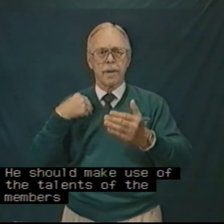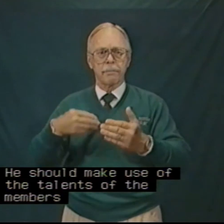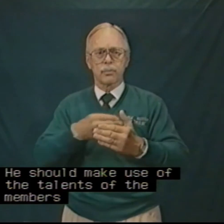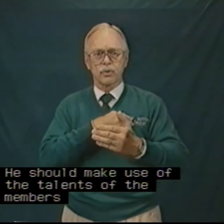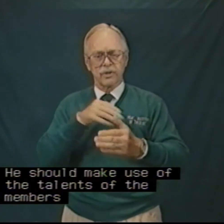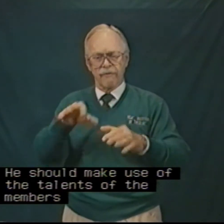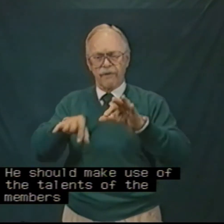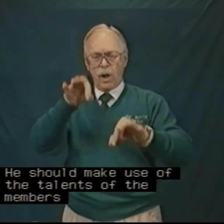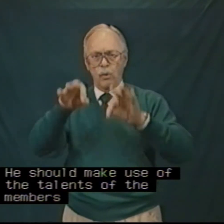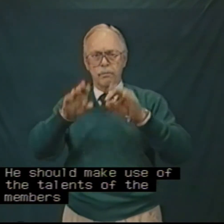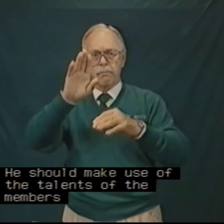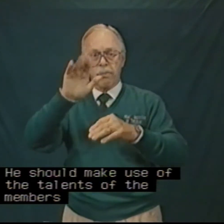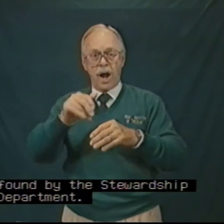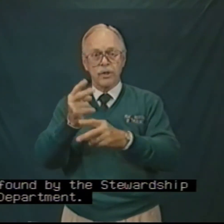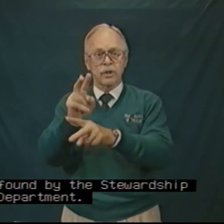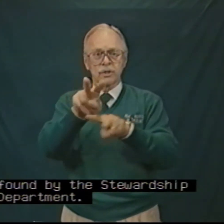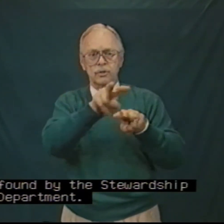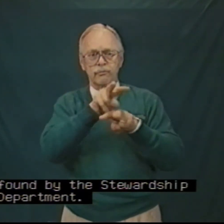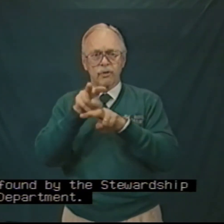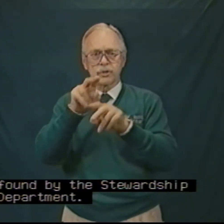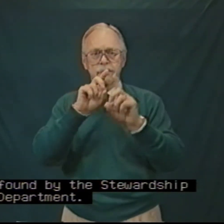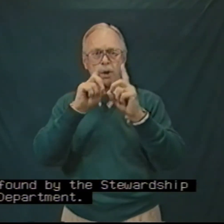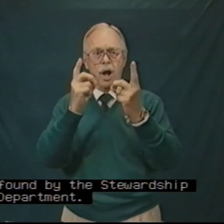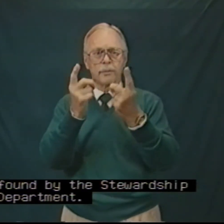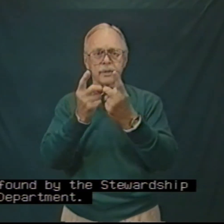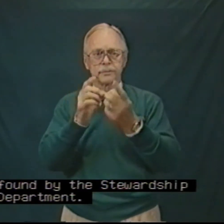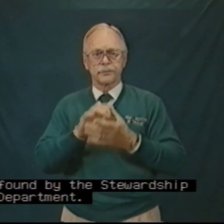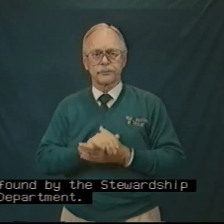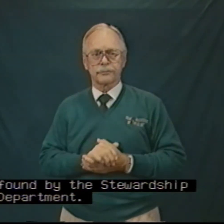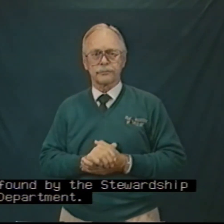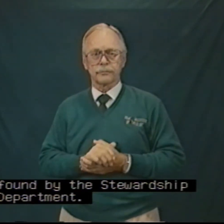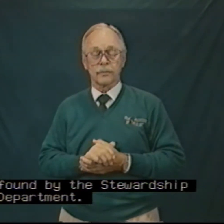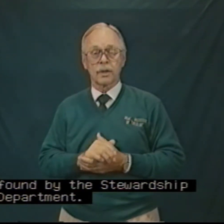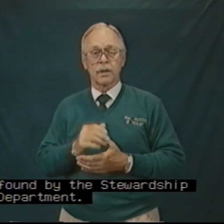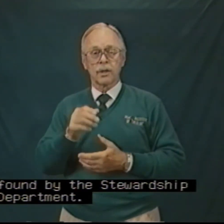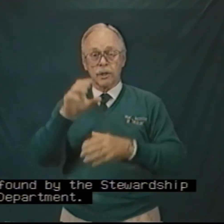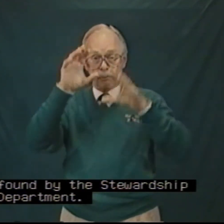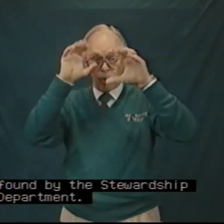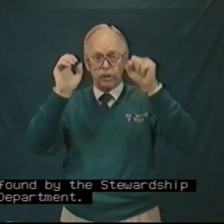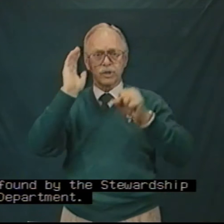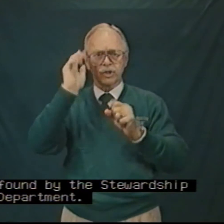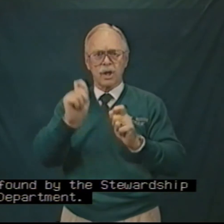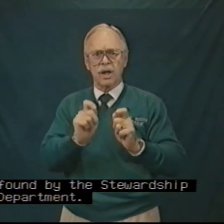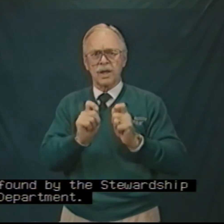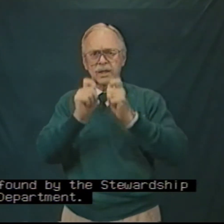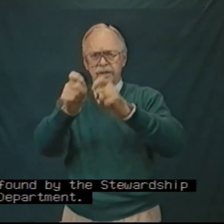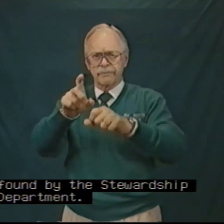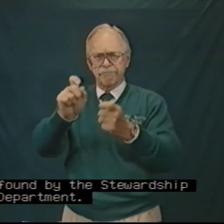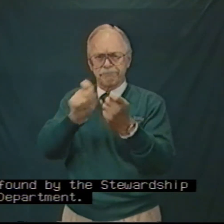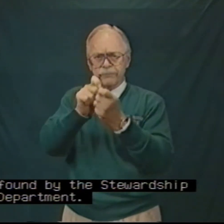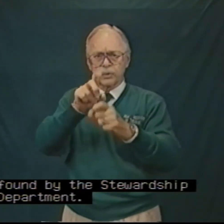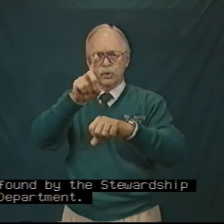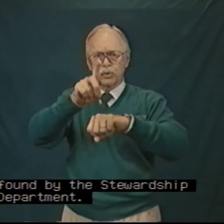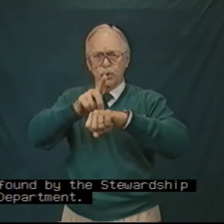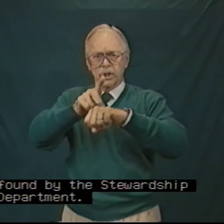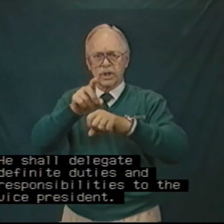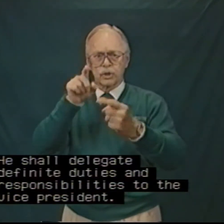duties and responsibilities to the Vice President. If the policy of the congregation requires, he shall